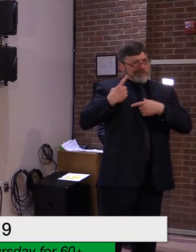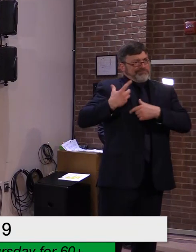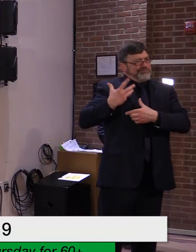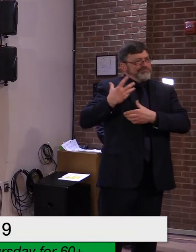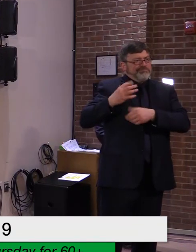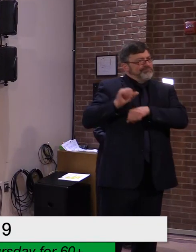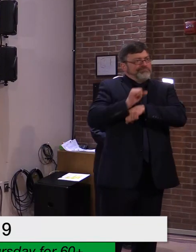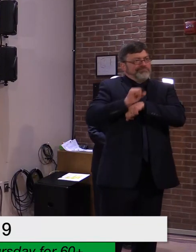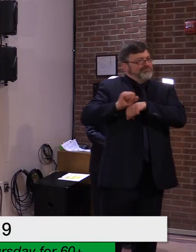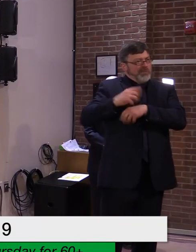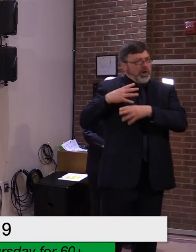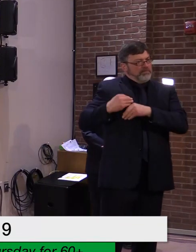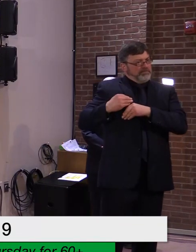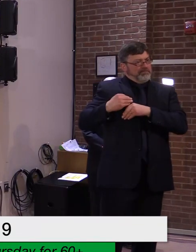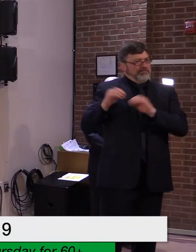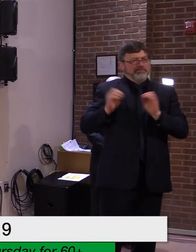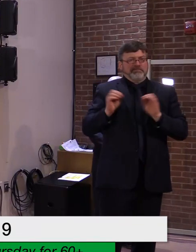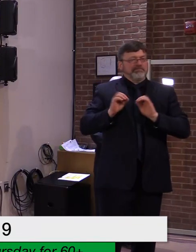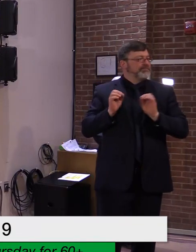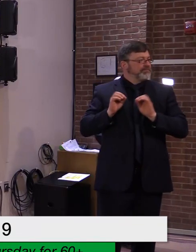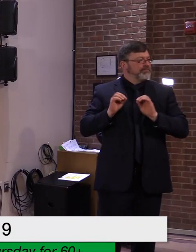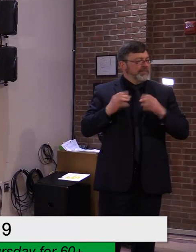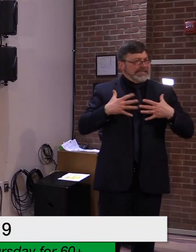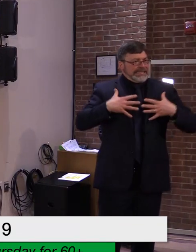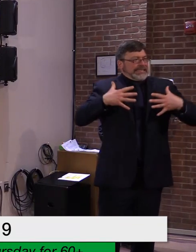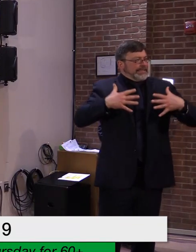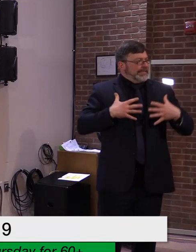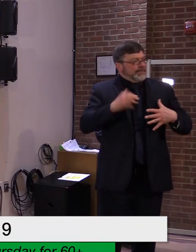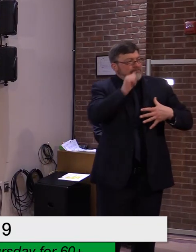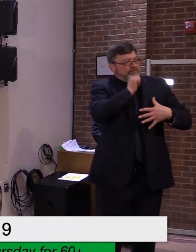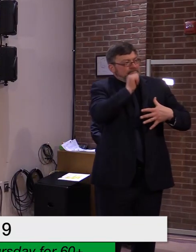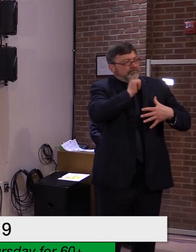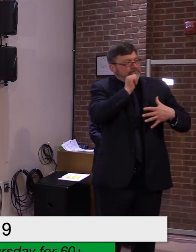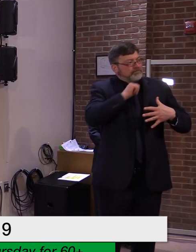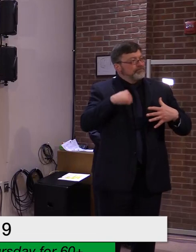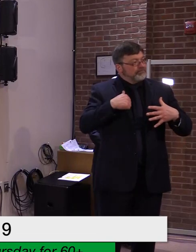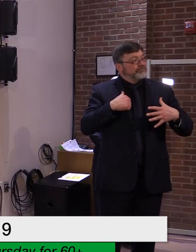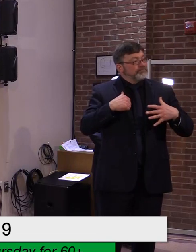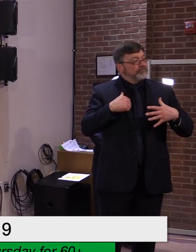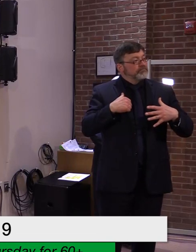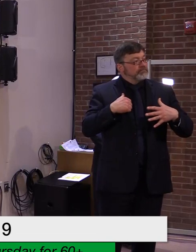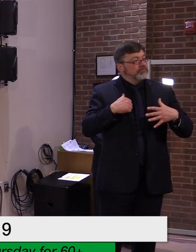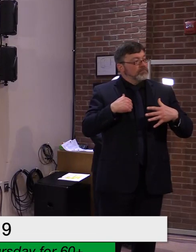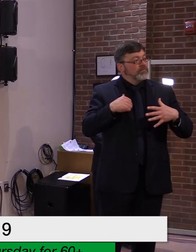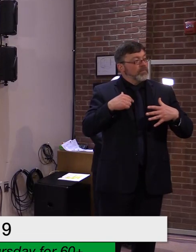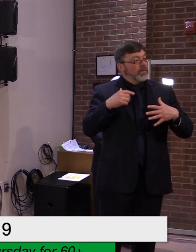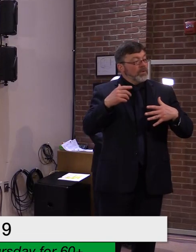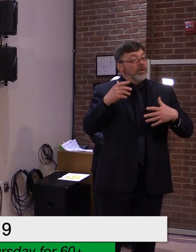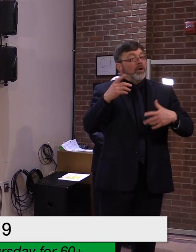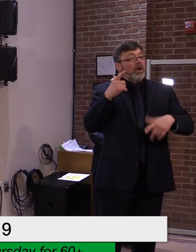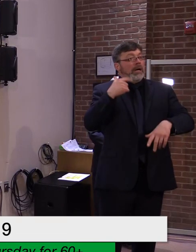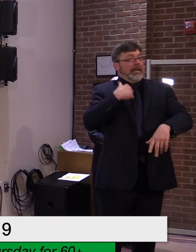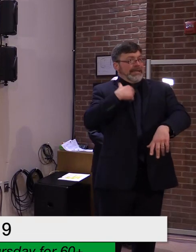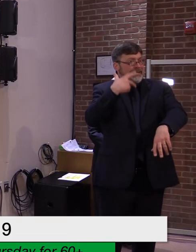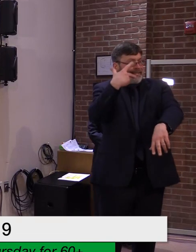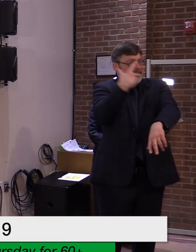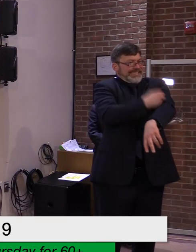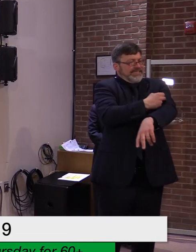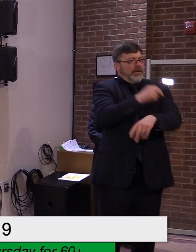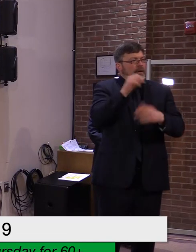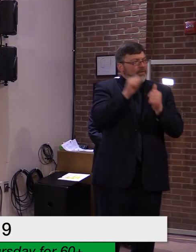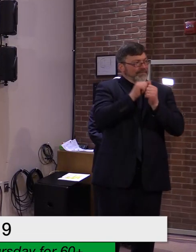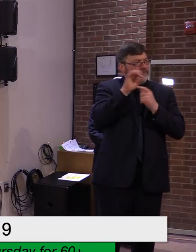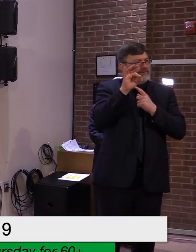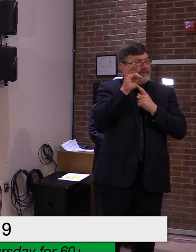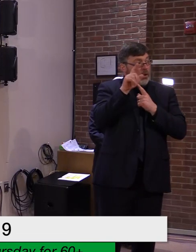to have the choice of a vaccine so she can get the Johnson & Johnson vaccine and